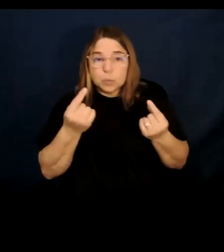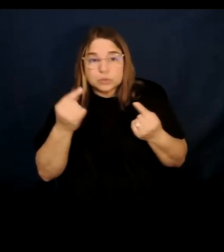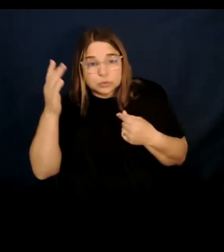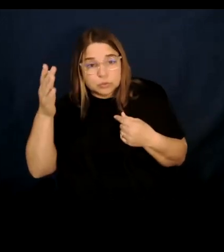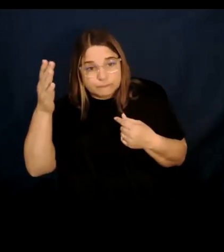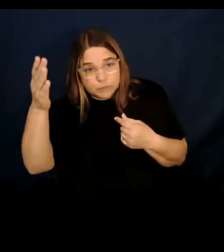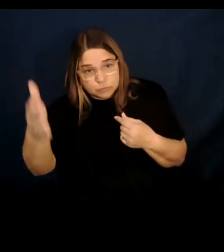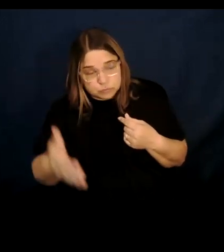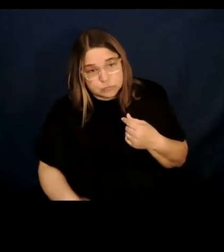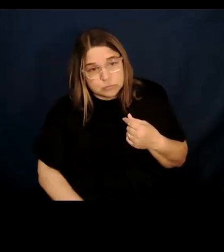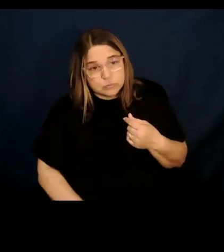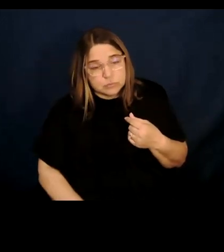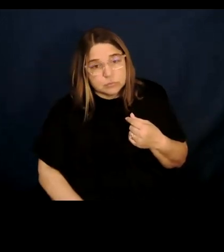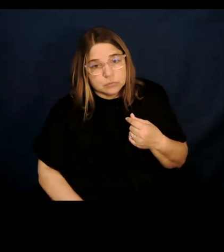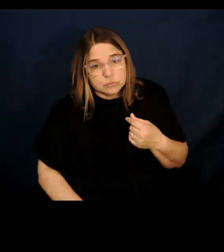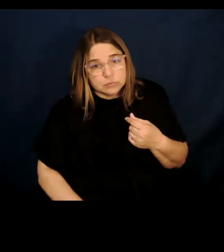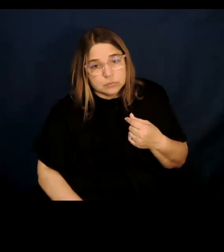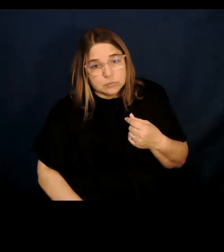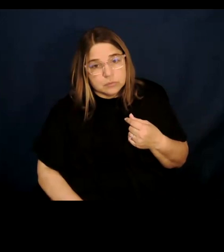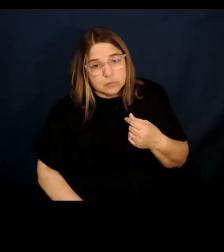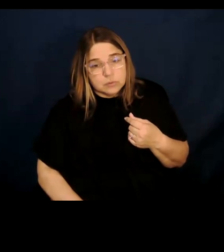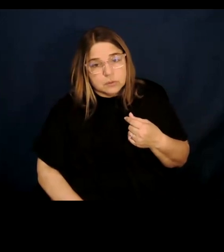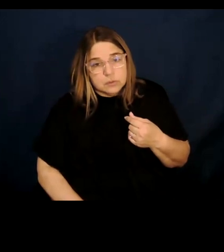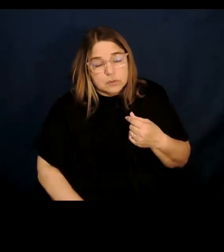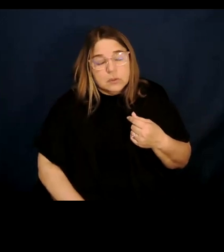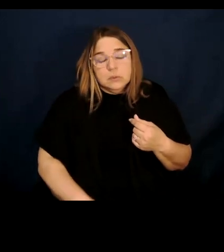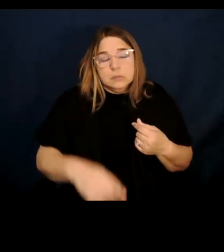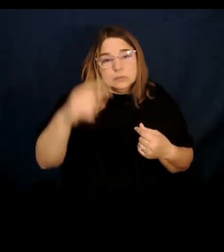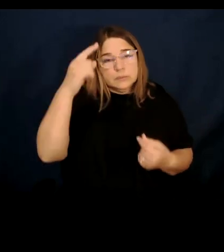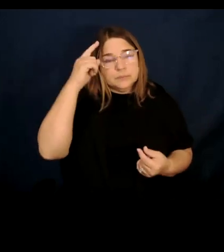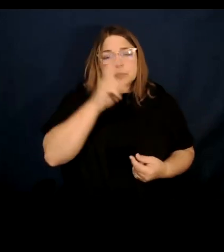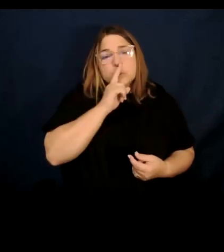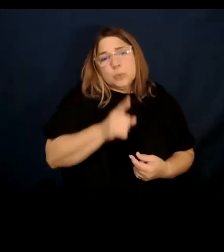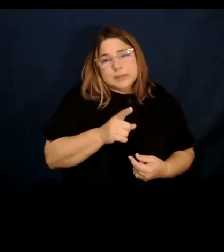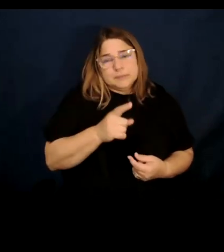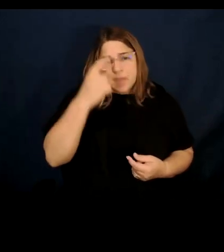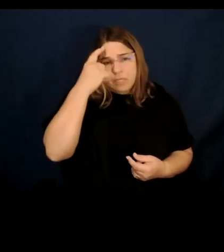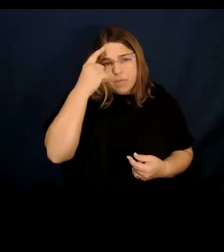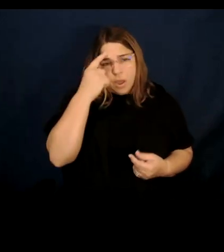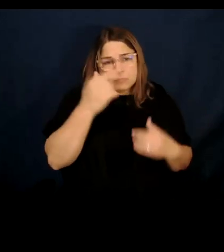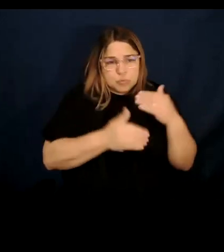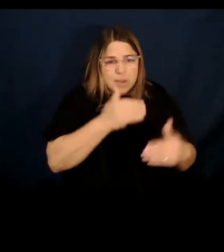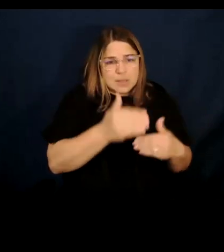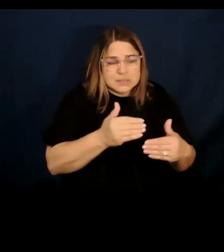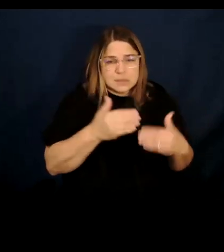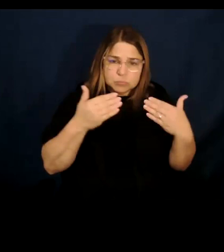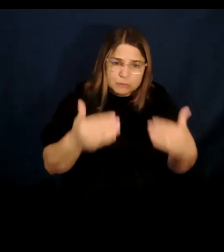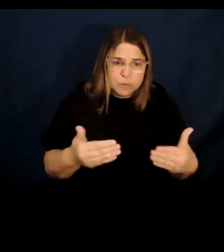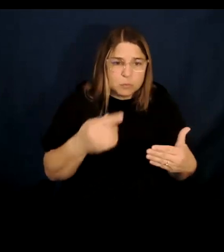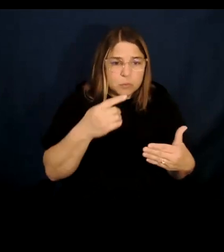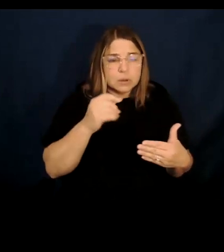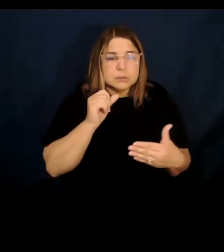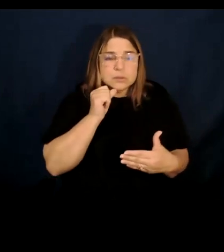so it's really a thought process that you can move forward with this test, not just for the moment that you have